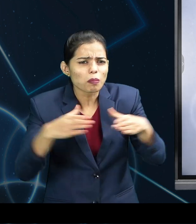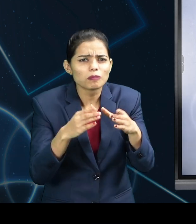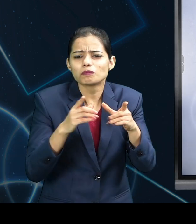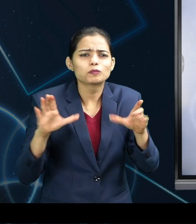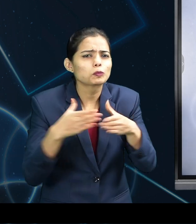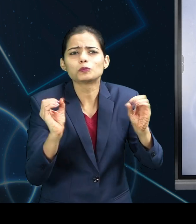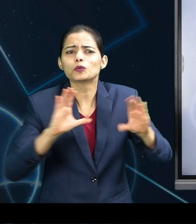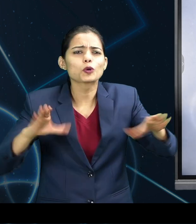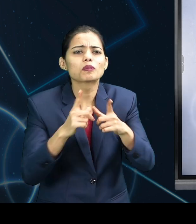ungrouped data,